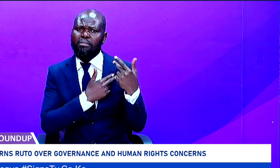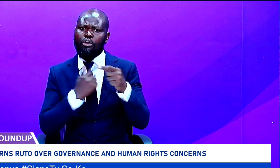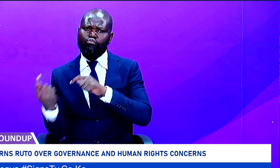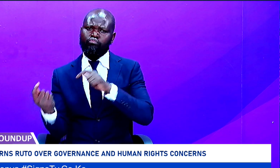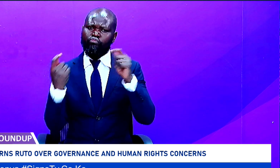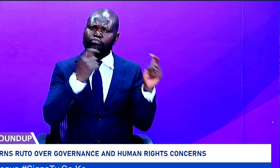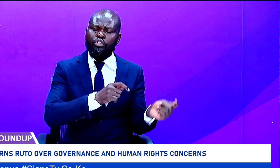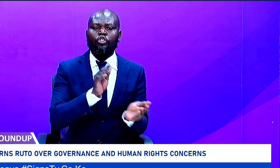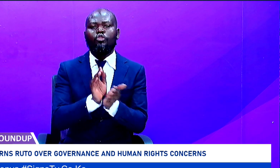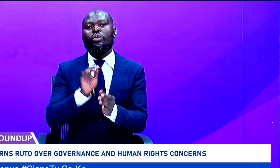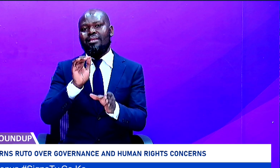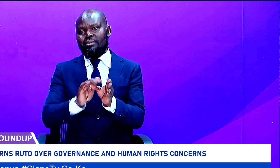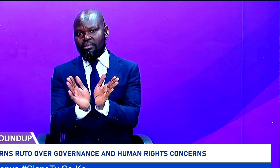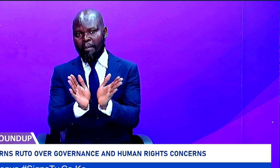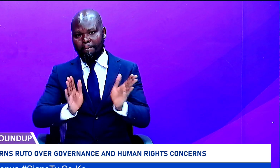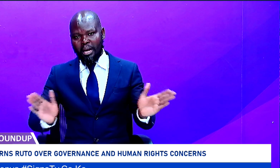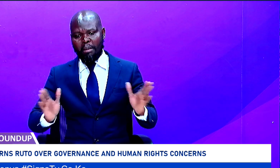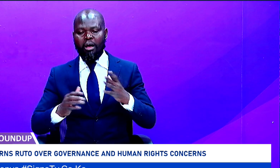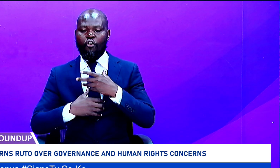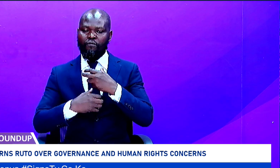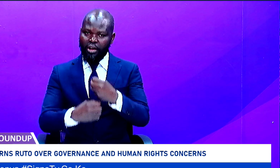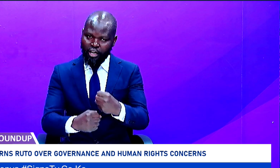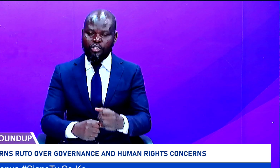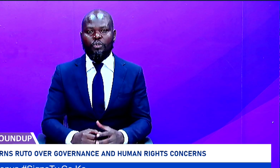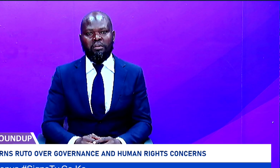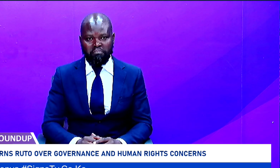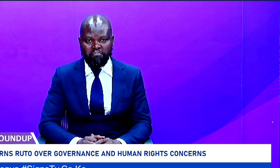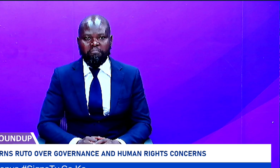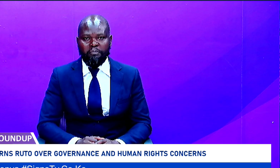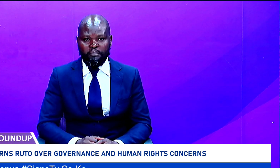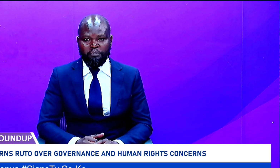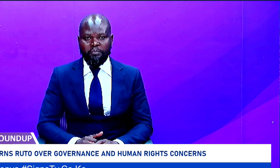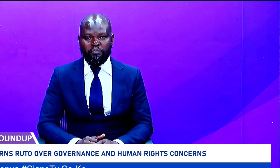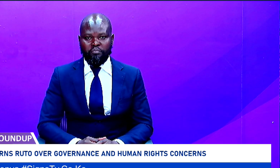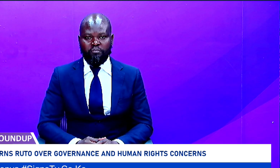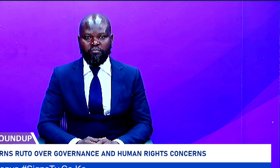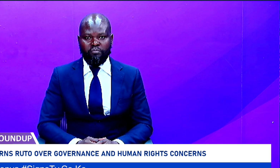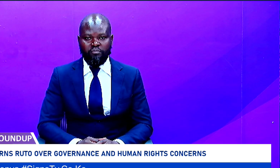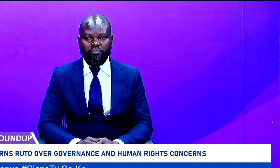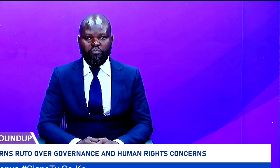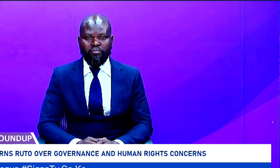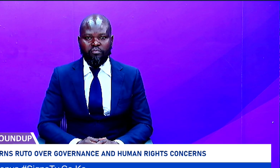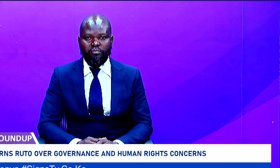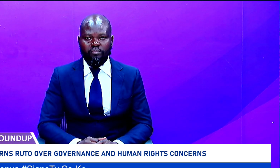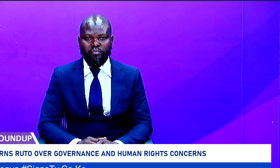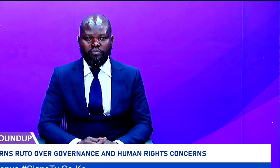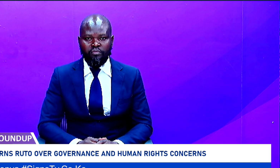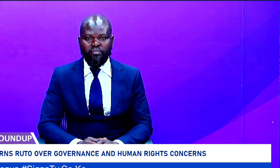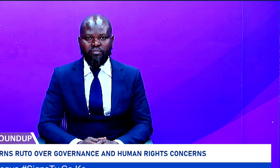designated terror groups. He maintained that the government must come clean and respond transparently to